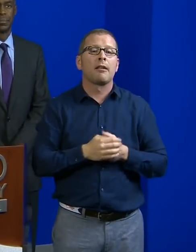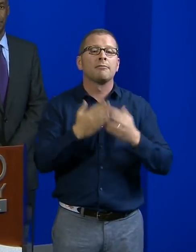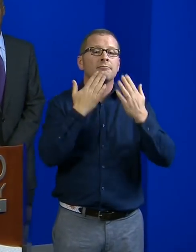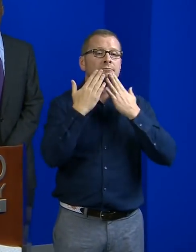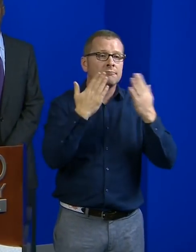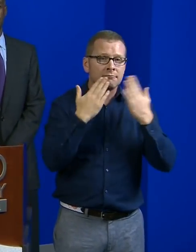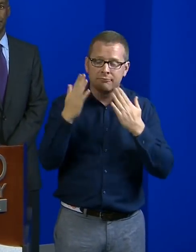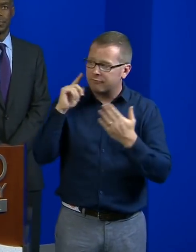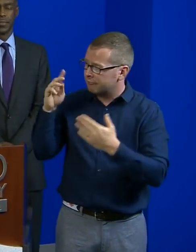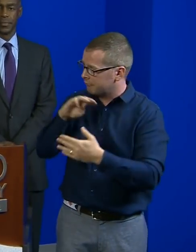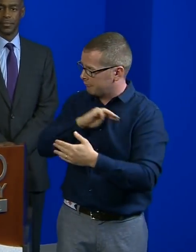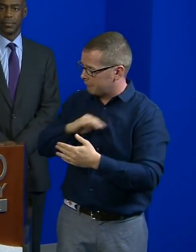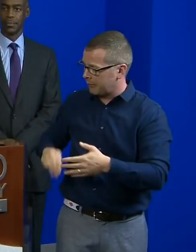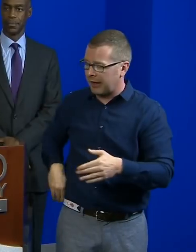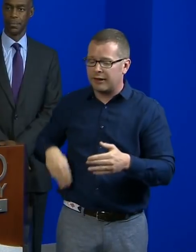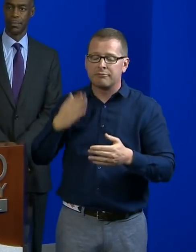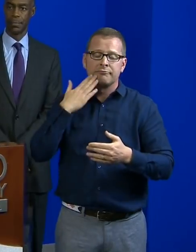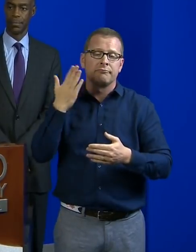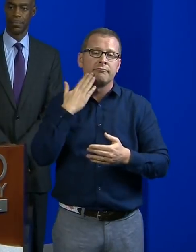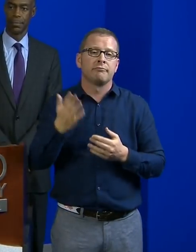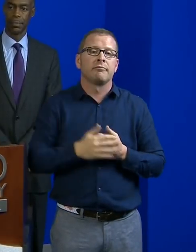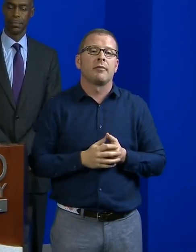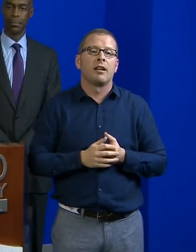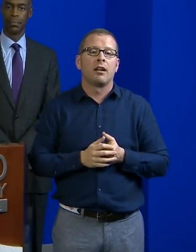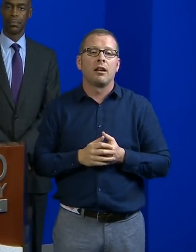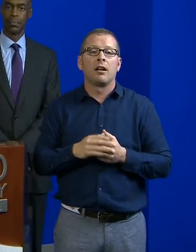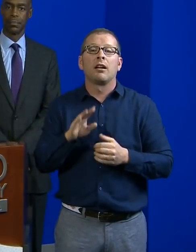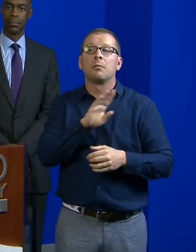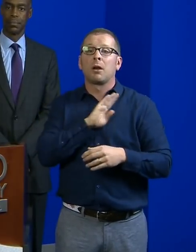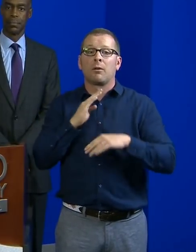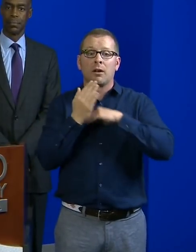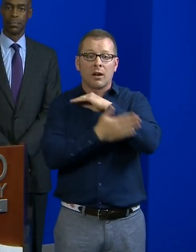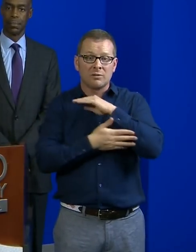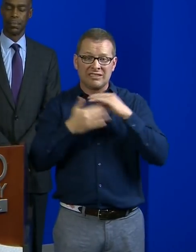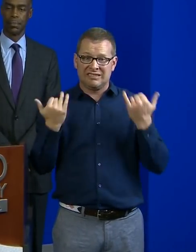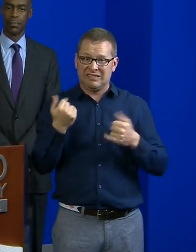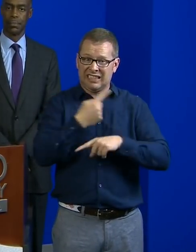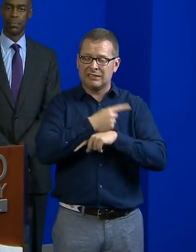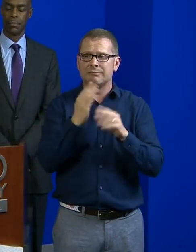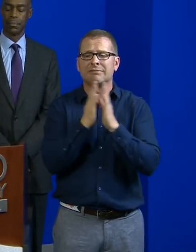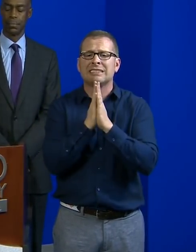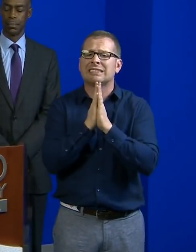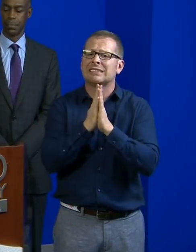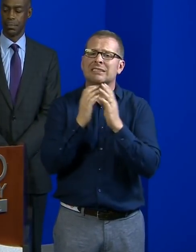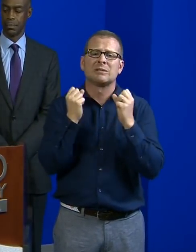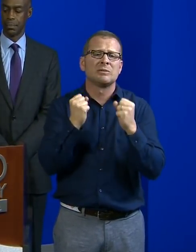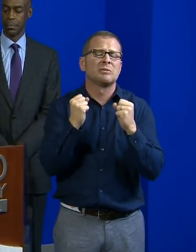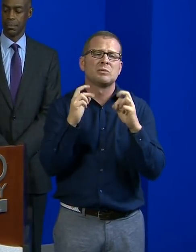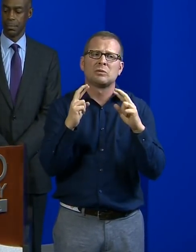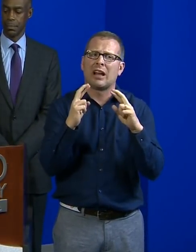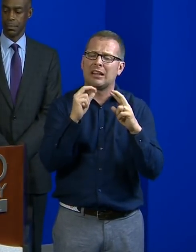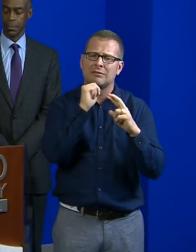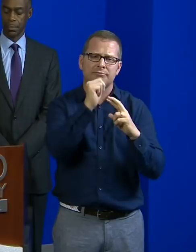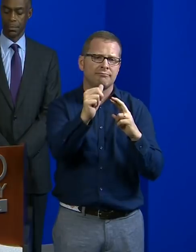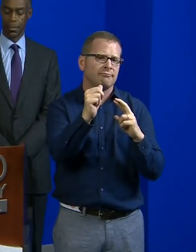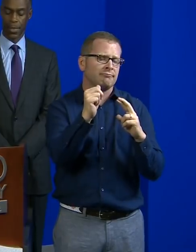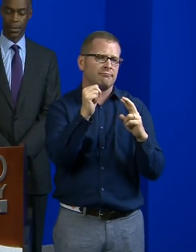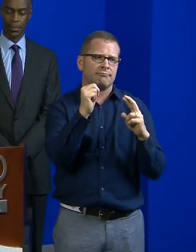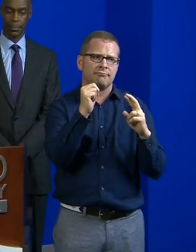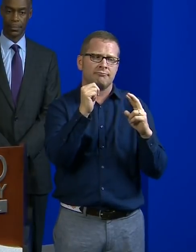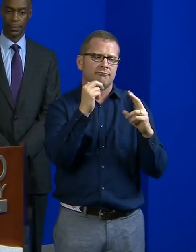where we pray for the best, but we prepare for the worst. The Broward Sheriff's Office, we've worked diligently